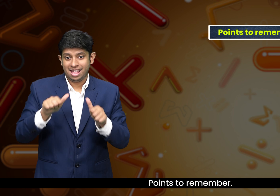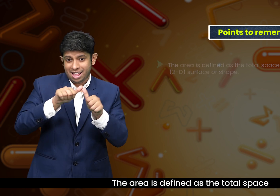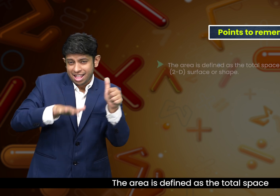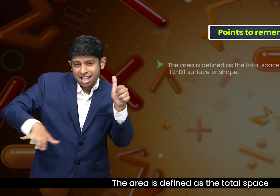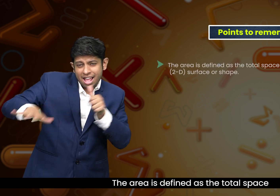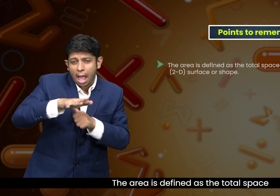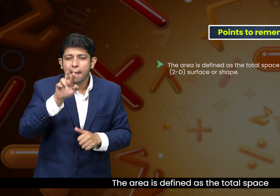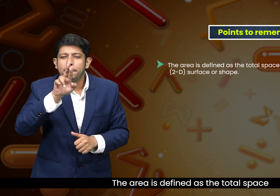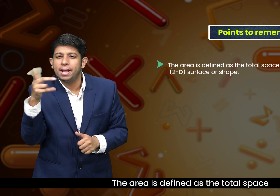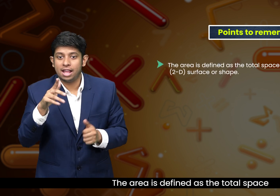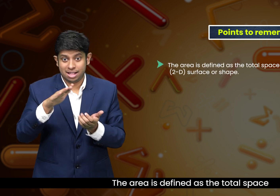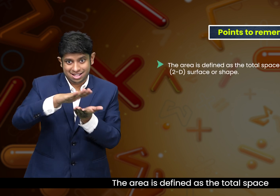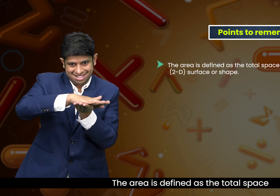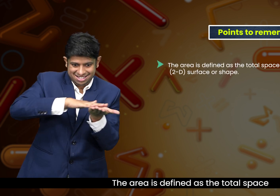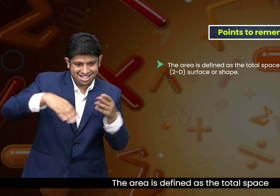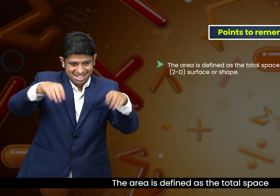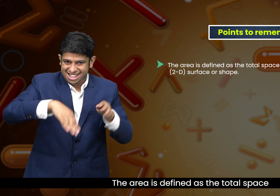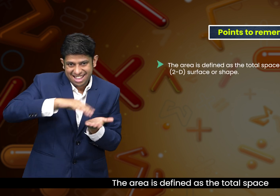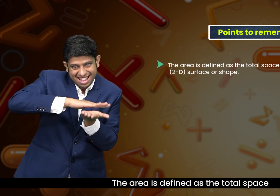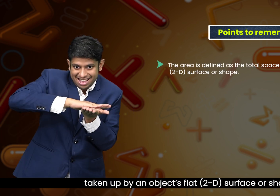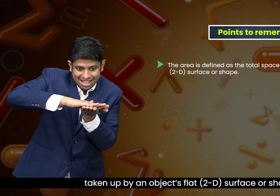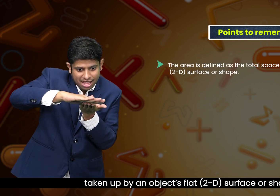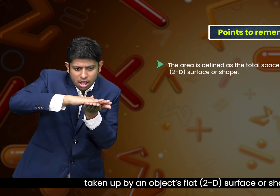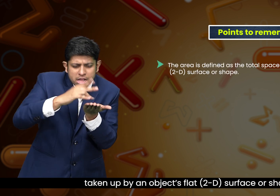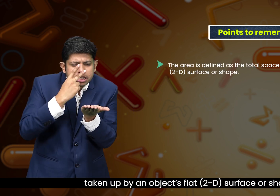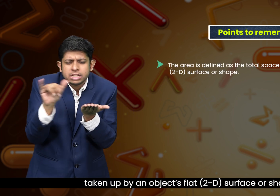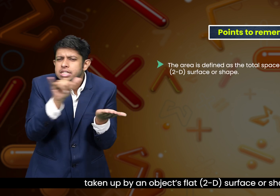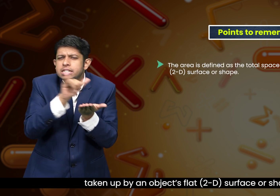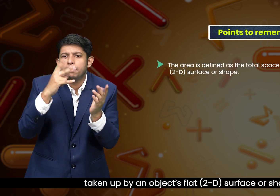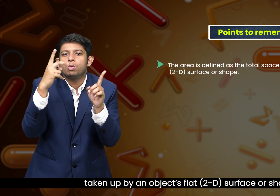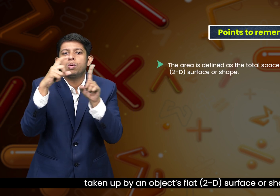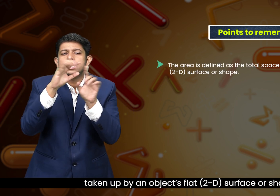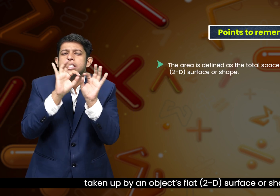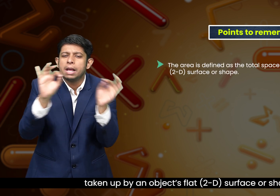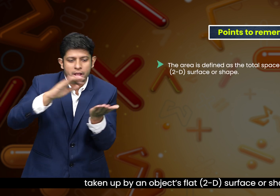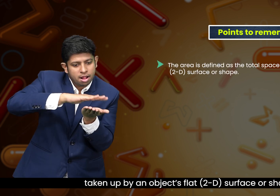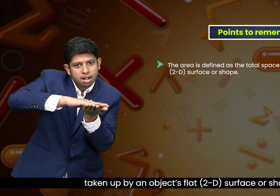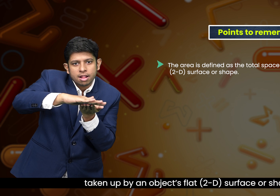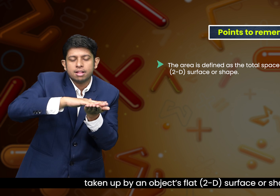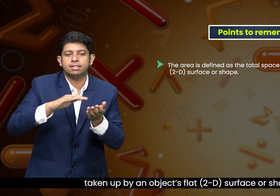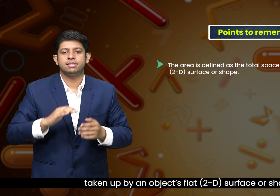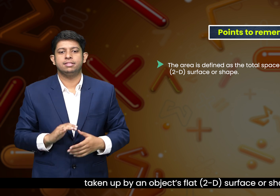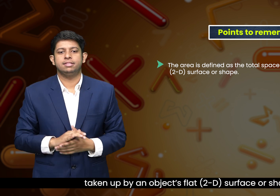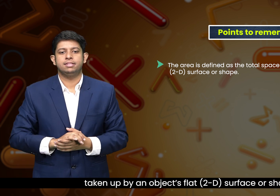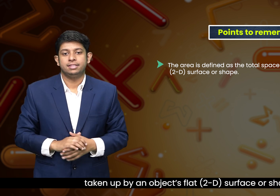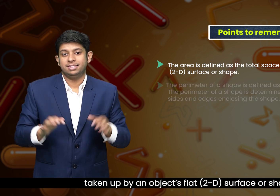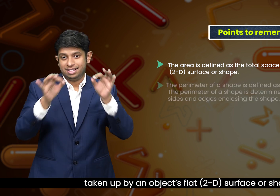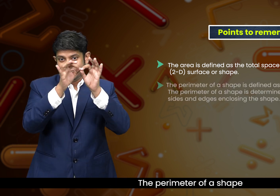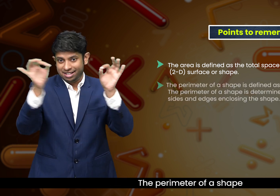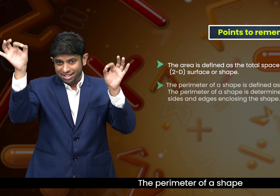The area is defined as the total space taken up by an object's flat 2D surface or shape. The